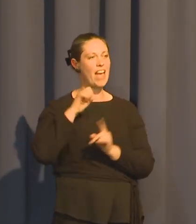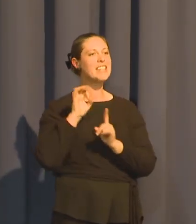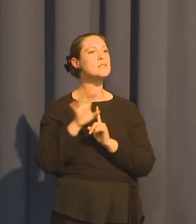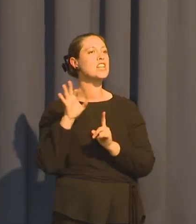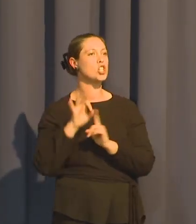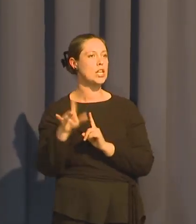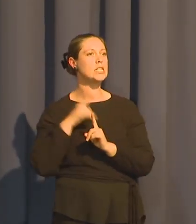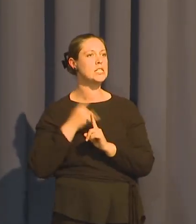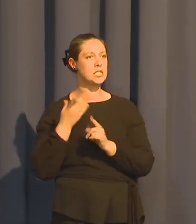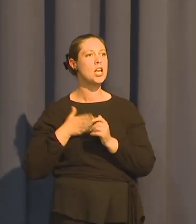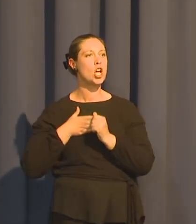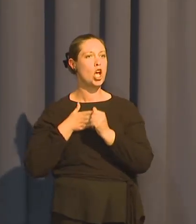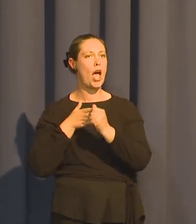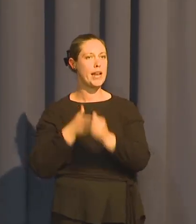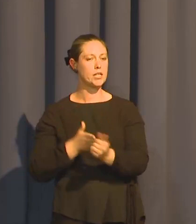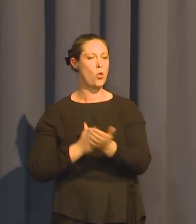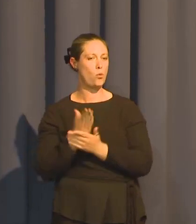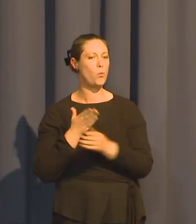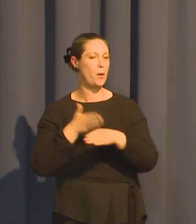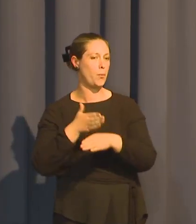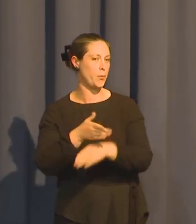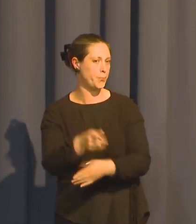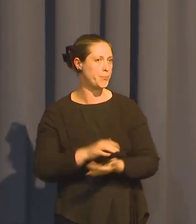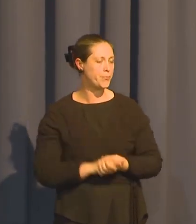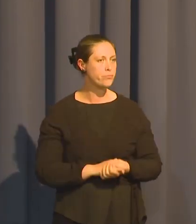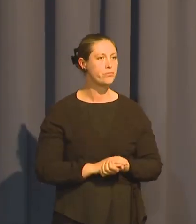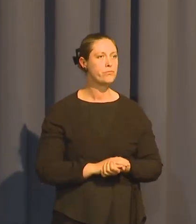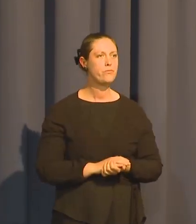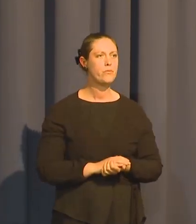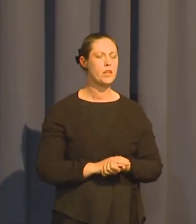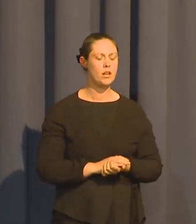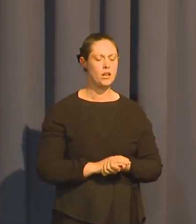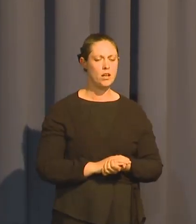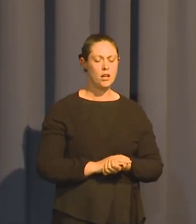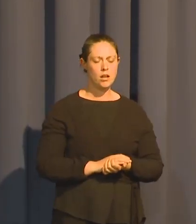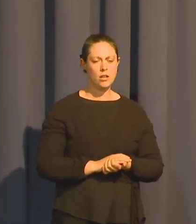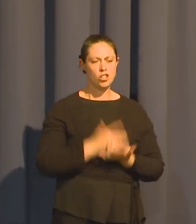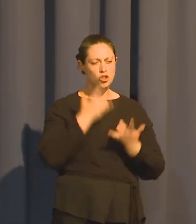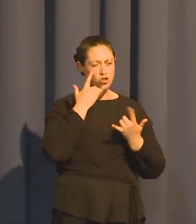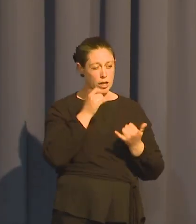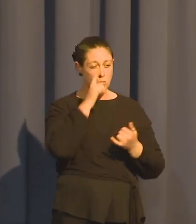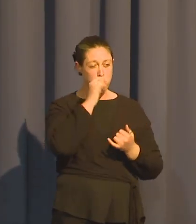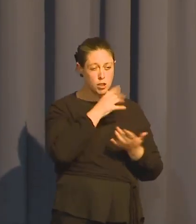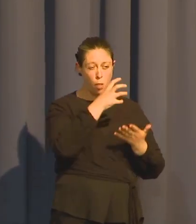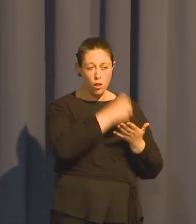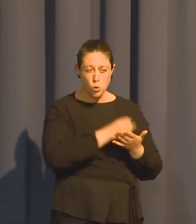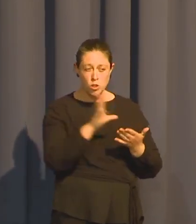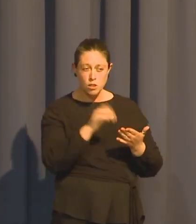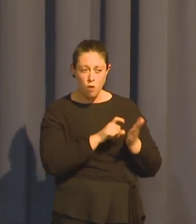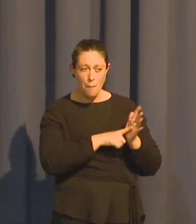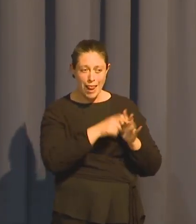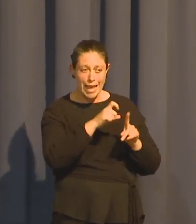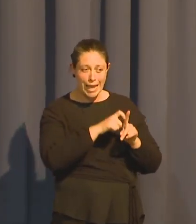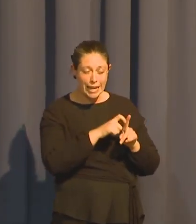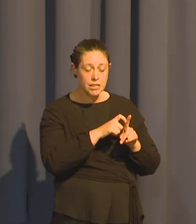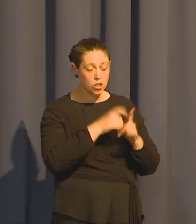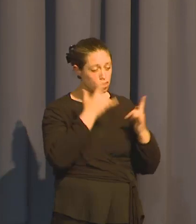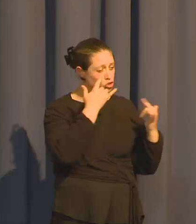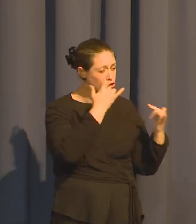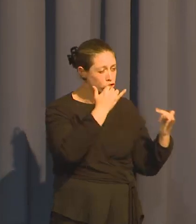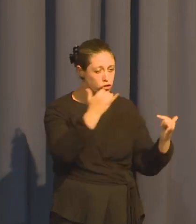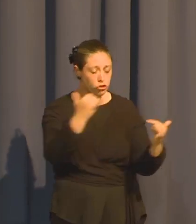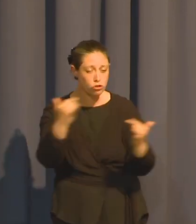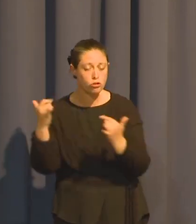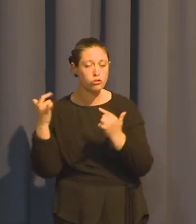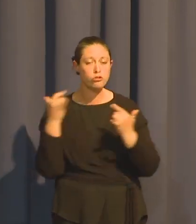We've looked at a huge range of potential contamination sources in the network, and we've found no evidence so